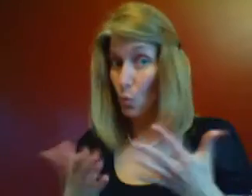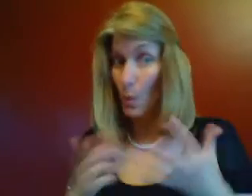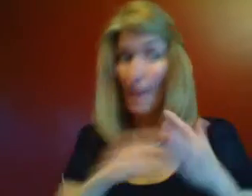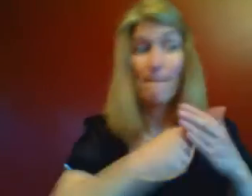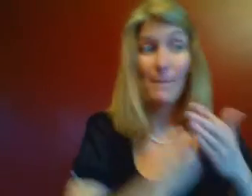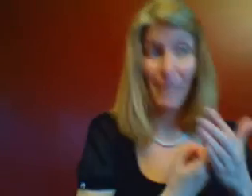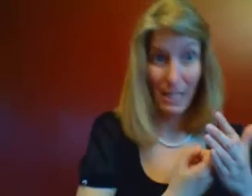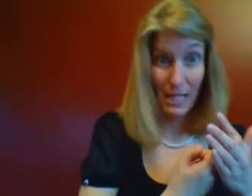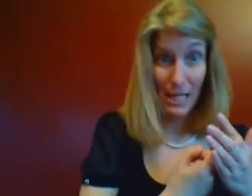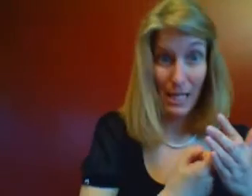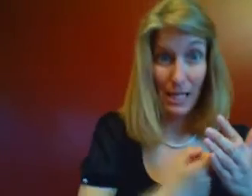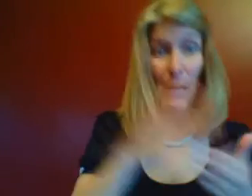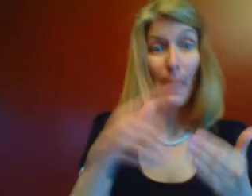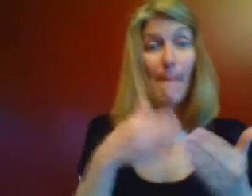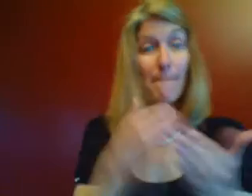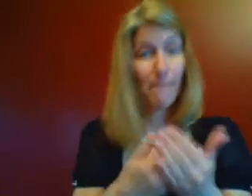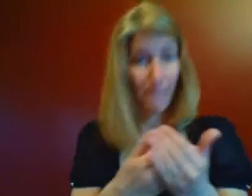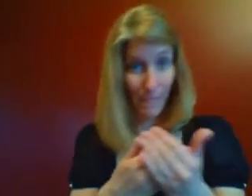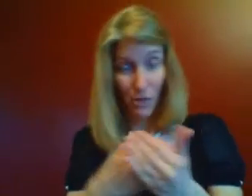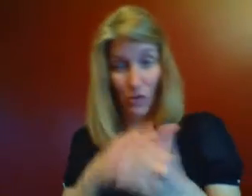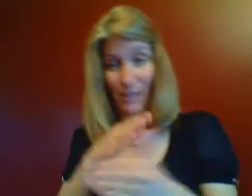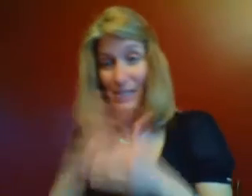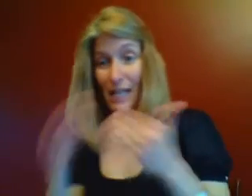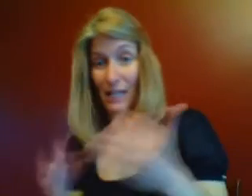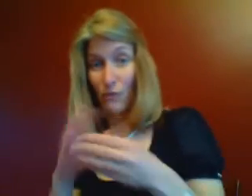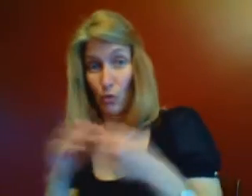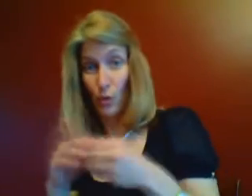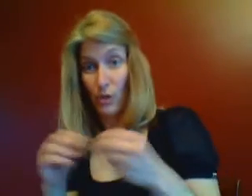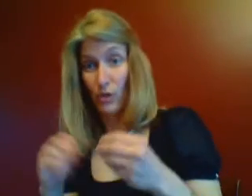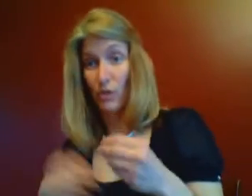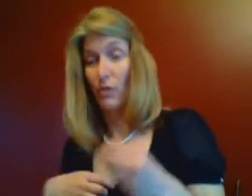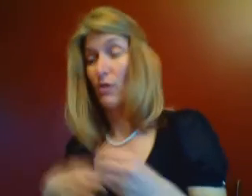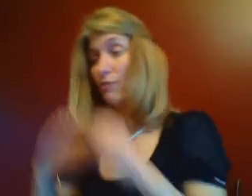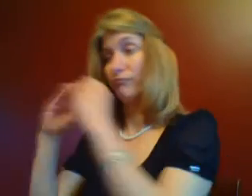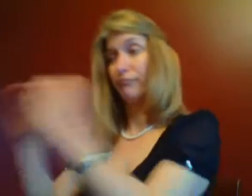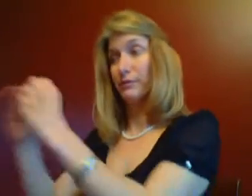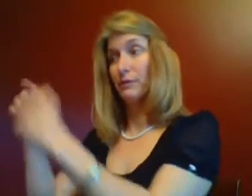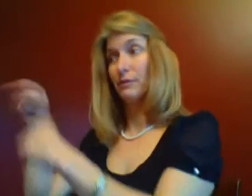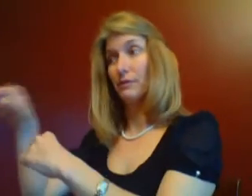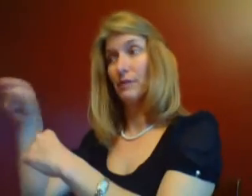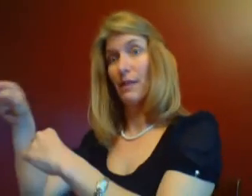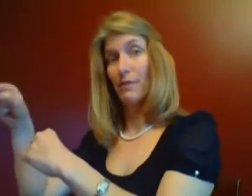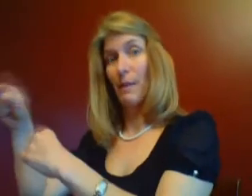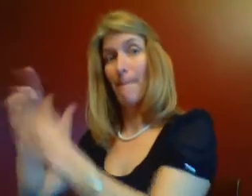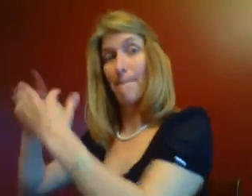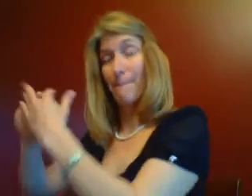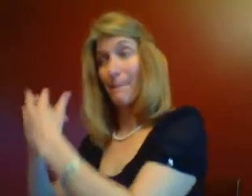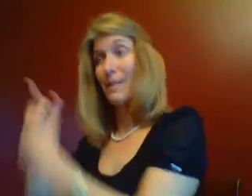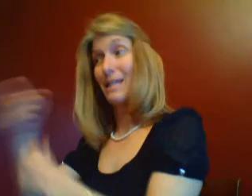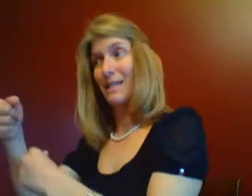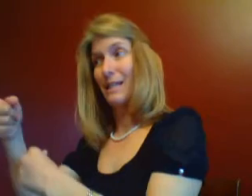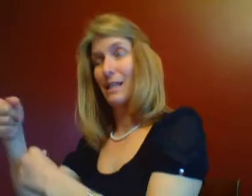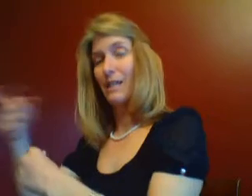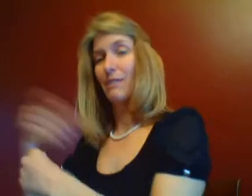of bread, right? And the first piece of bread, that's the beginning. And all that stuff we put in the middle, that's